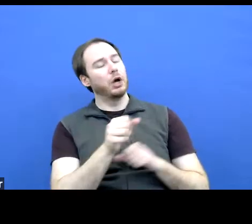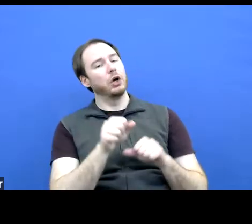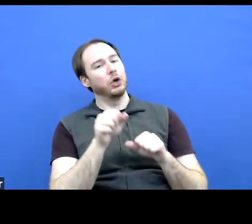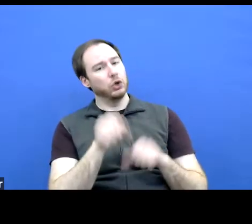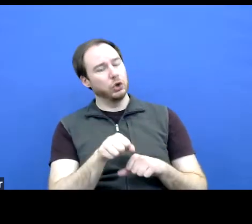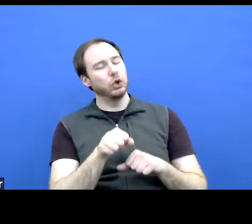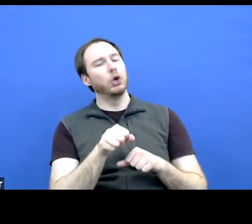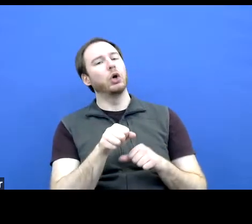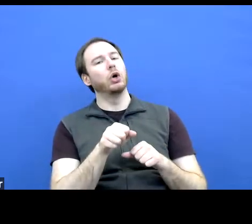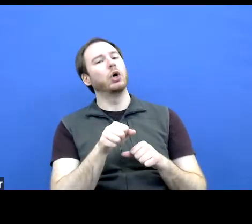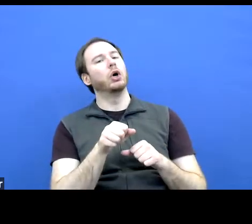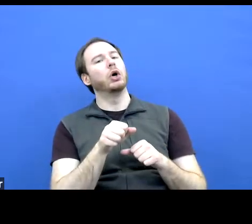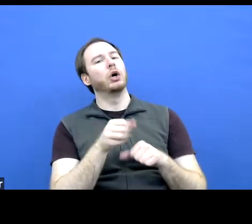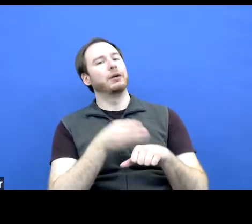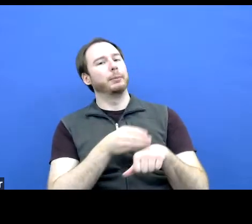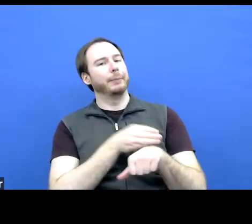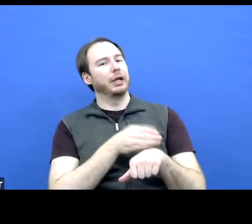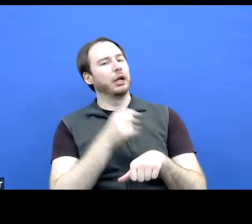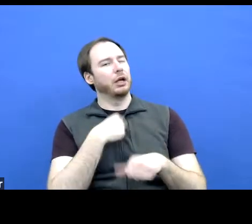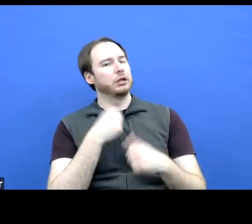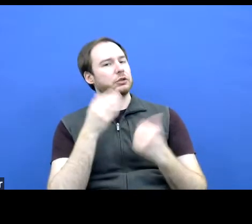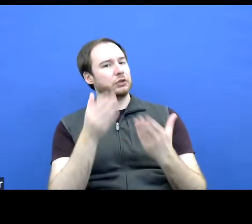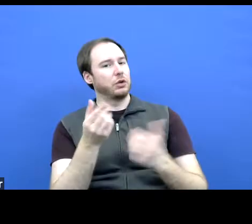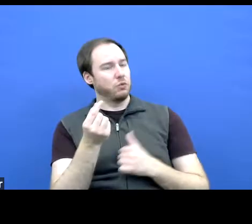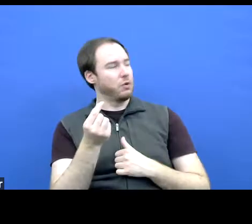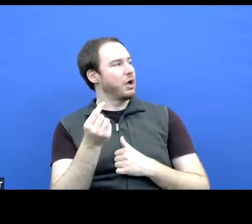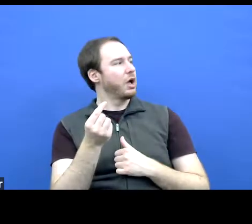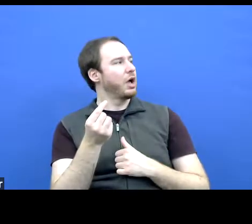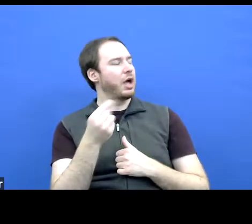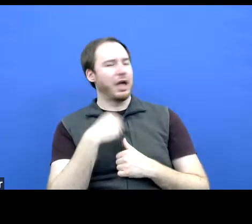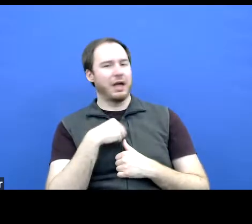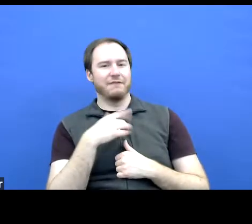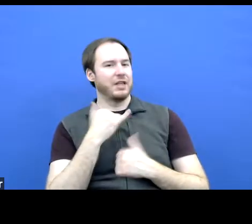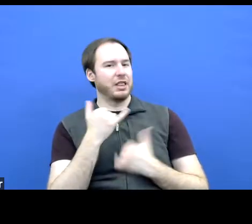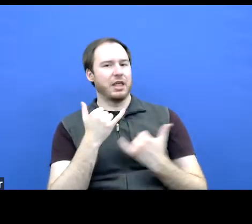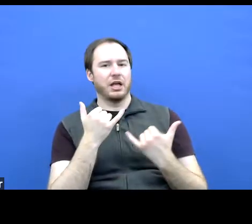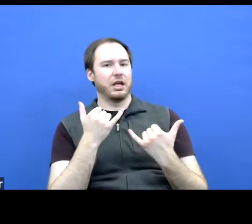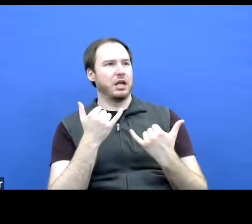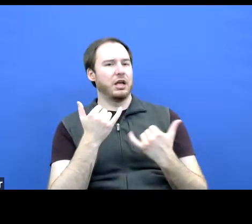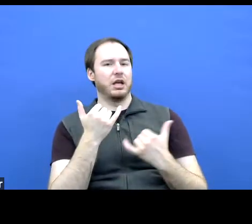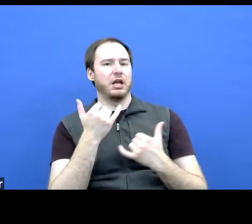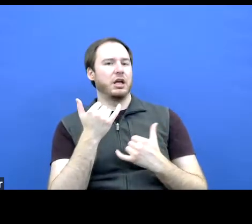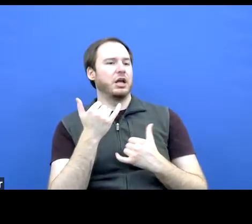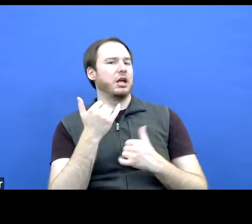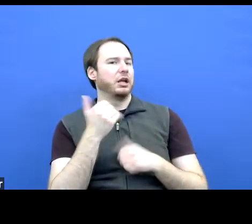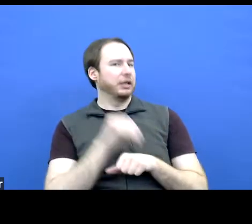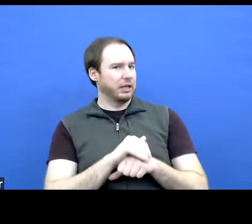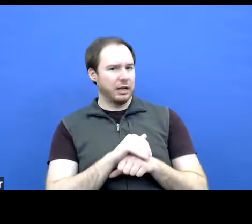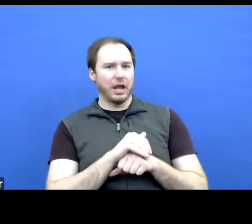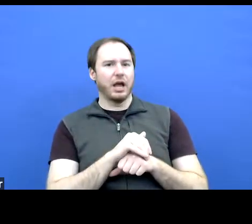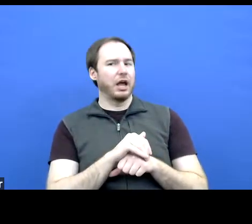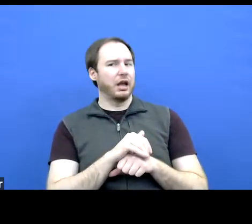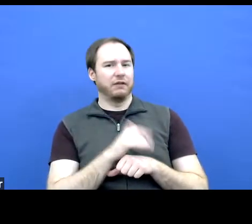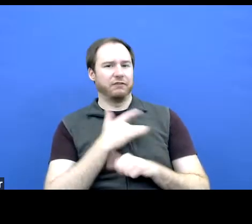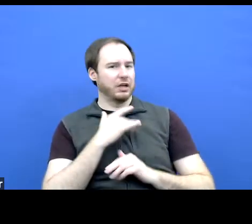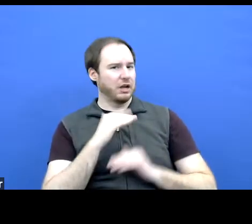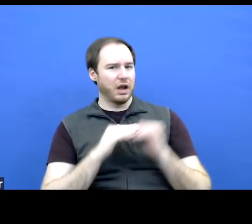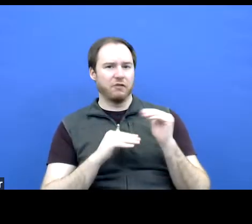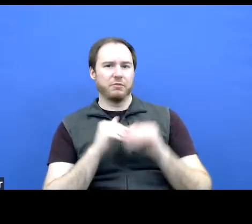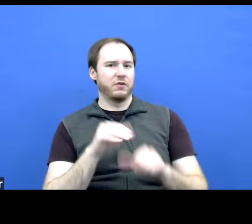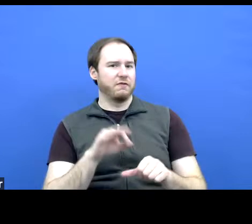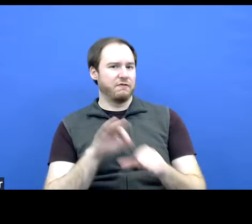potentially mitigate it. What I might suggest, I just don't think there's any way we can get comfortable with that